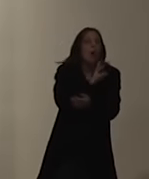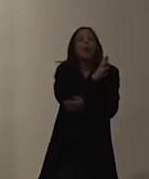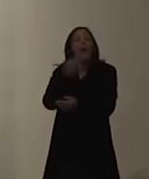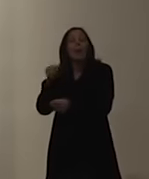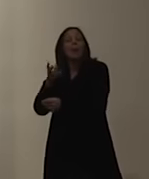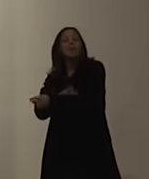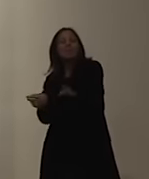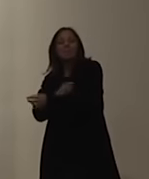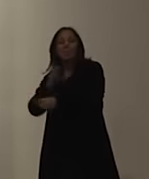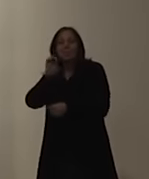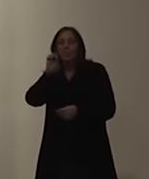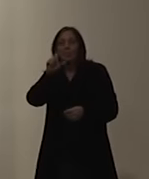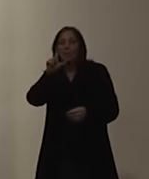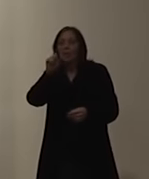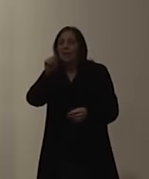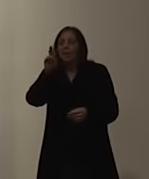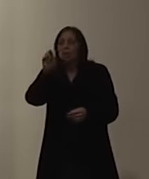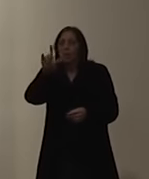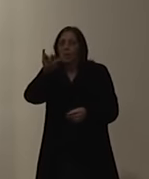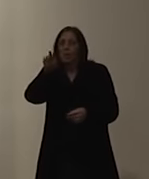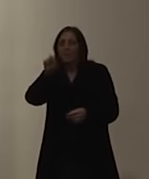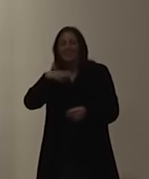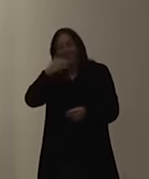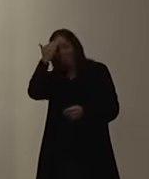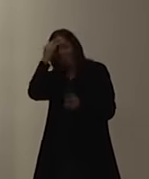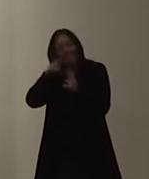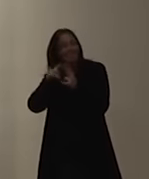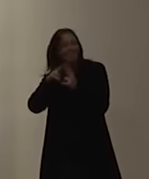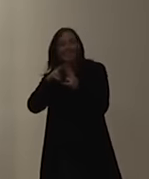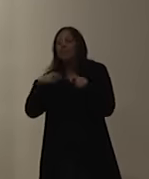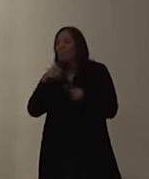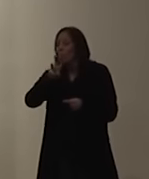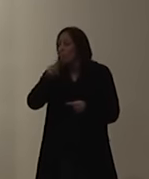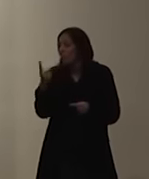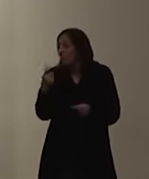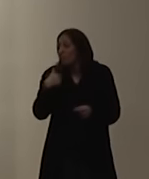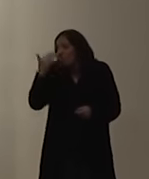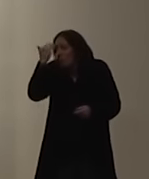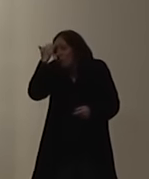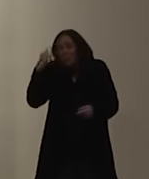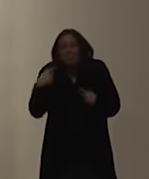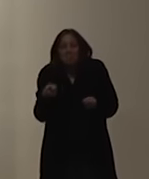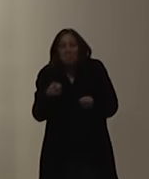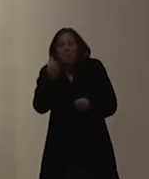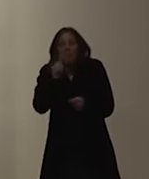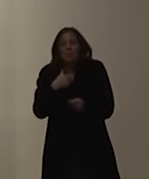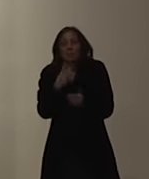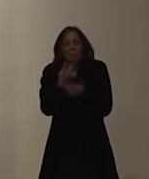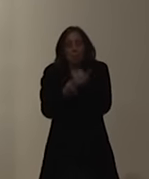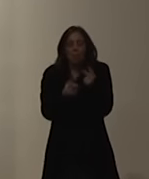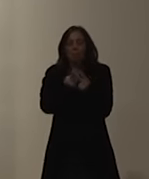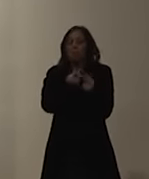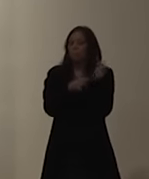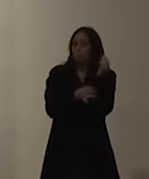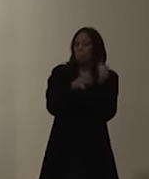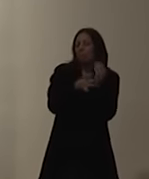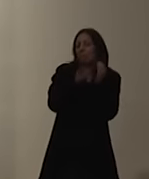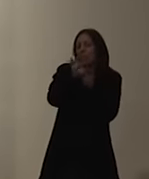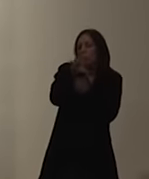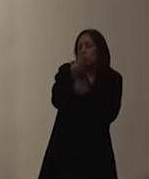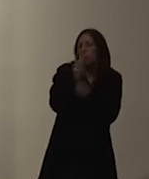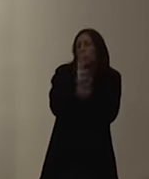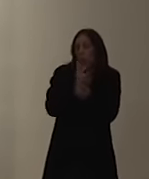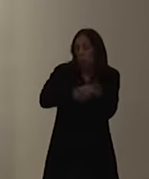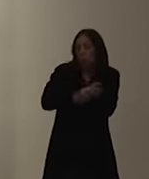electrolytes. You know, we've known this since World War I, or shortly thereafter. So again, oh, the pain of not